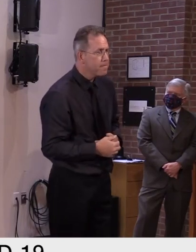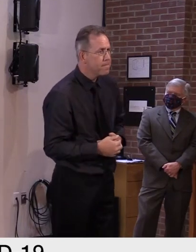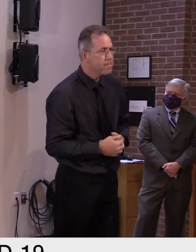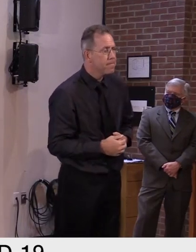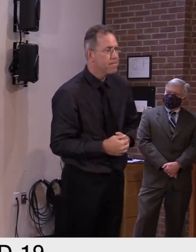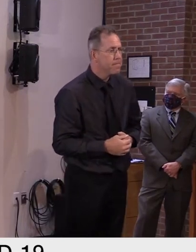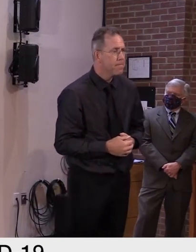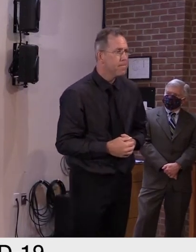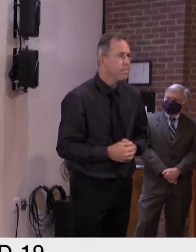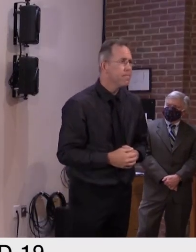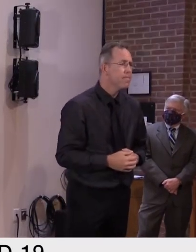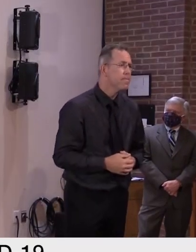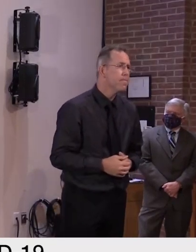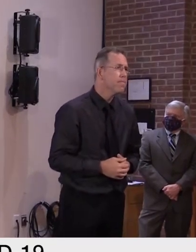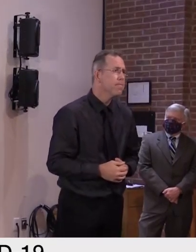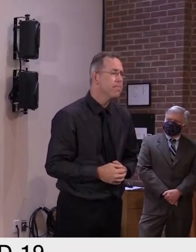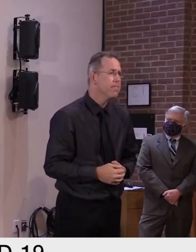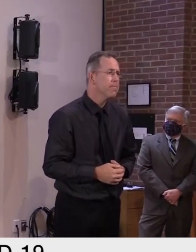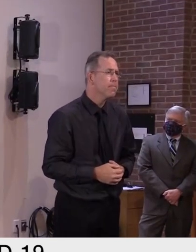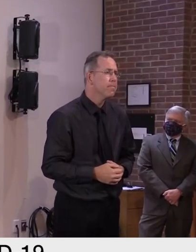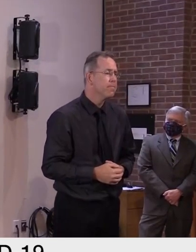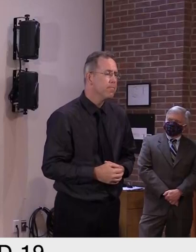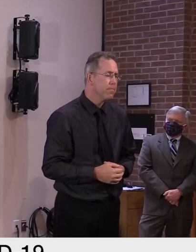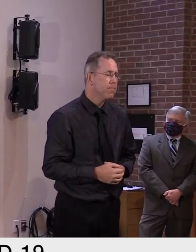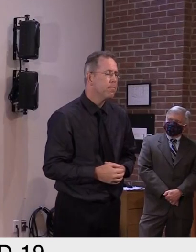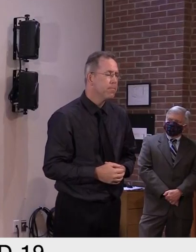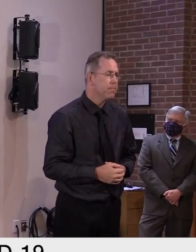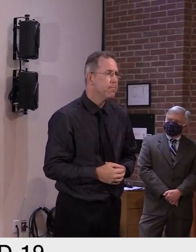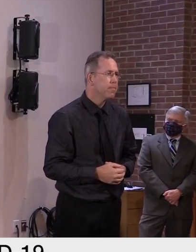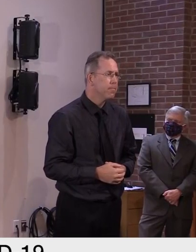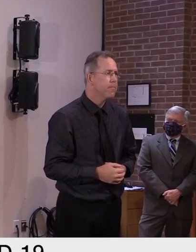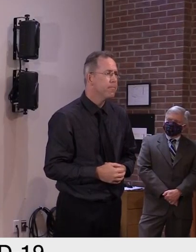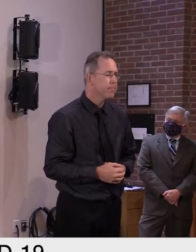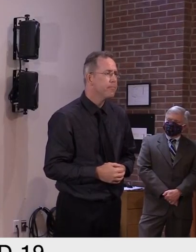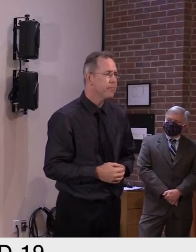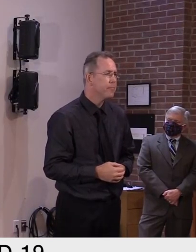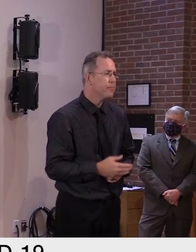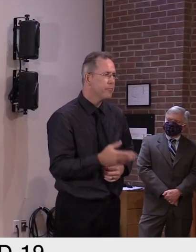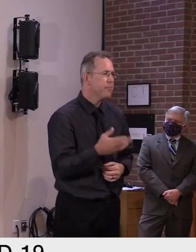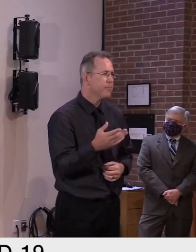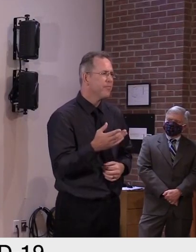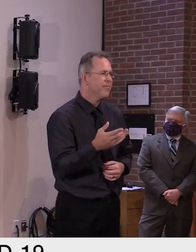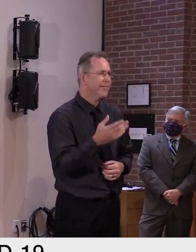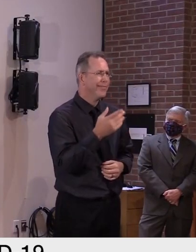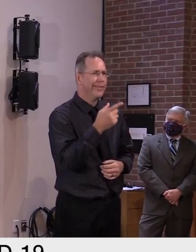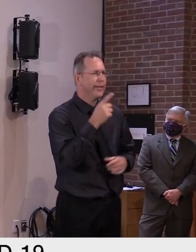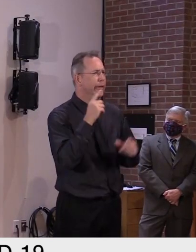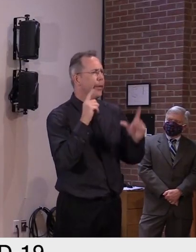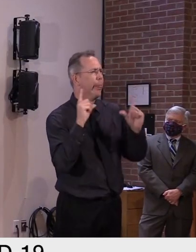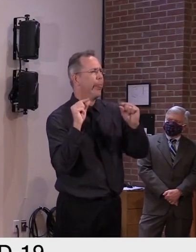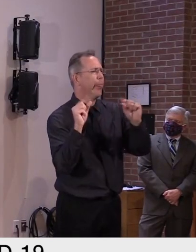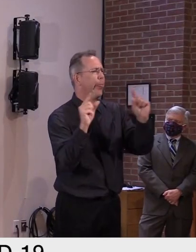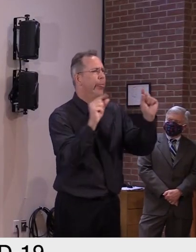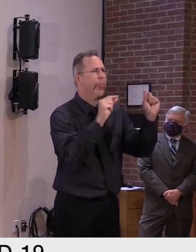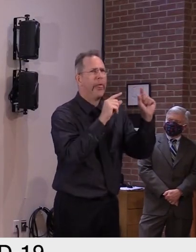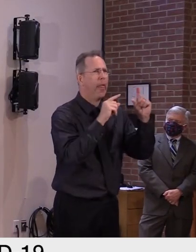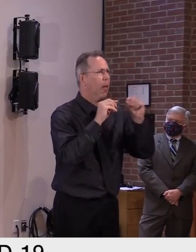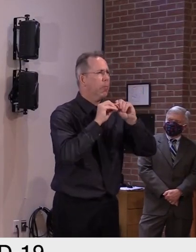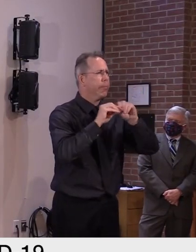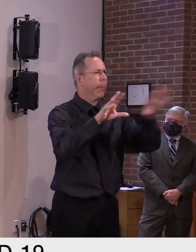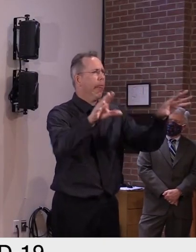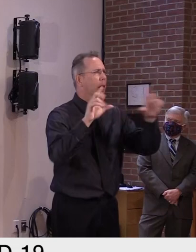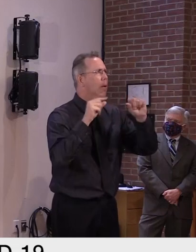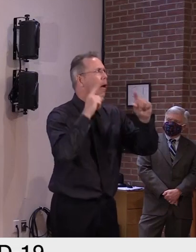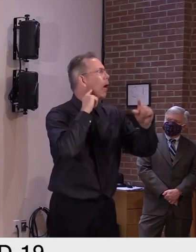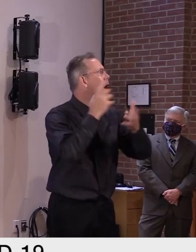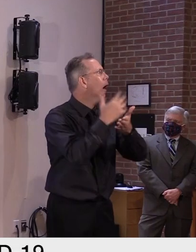Yeah, I think people's fear is that there's a nationwide shortage of something and they may never see the vaccine that they wanted in the first place, and